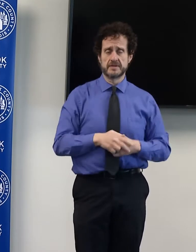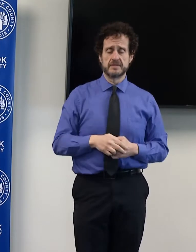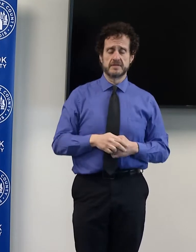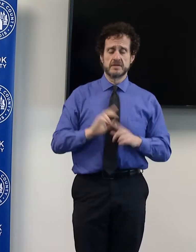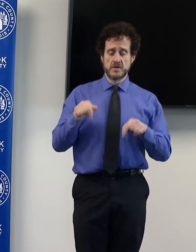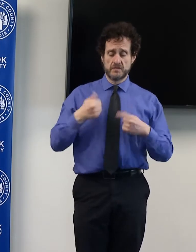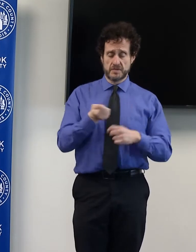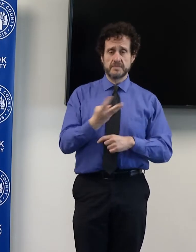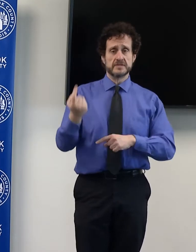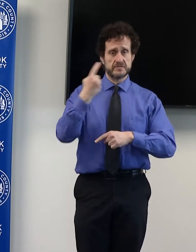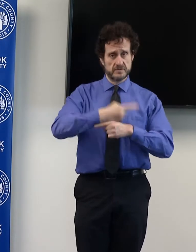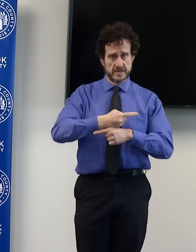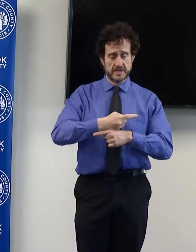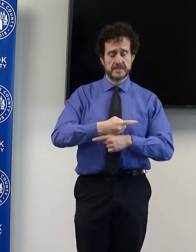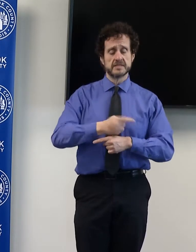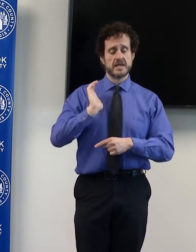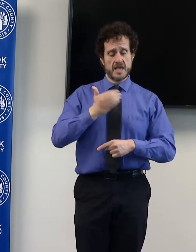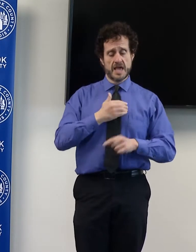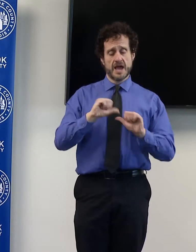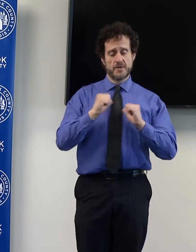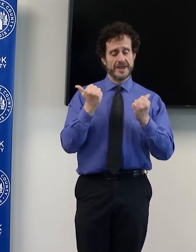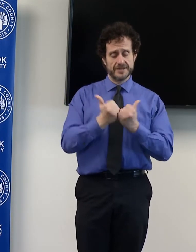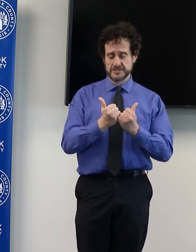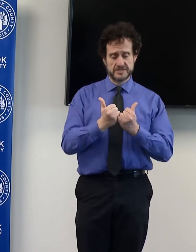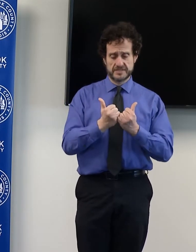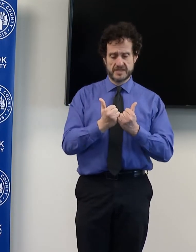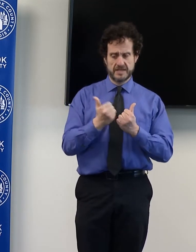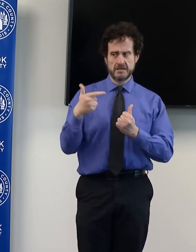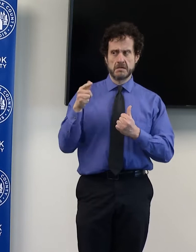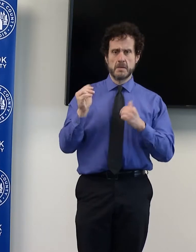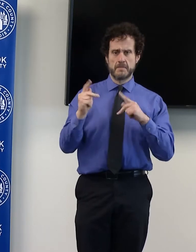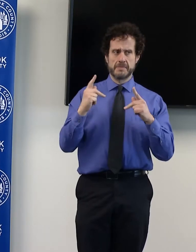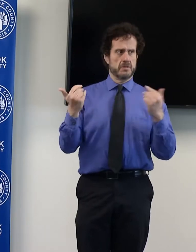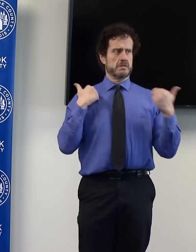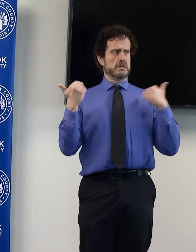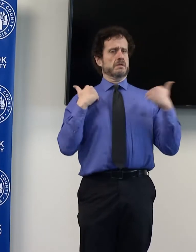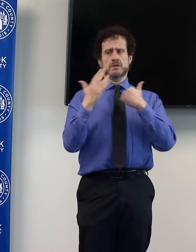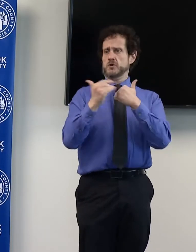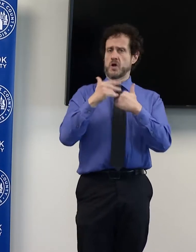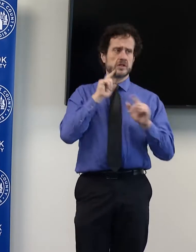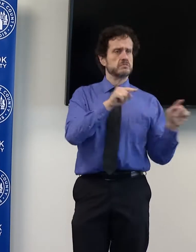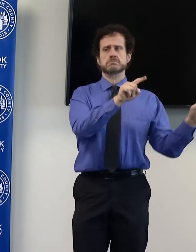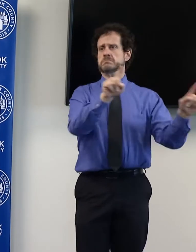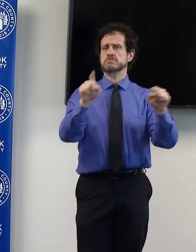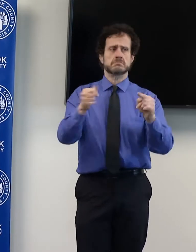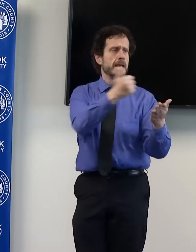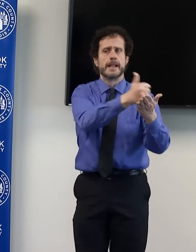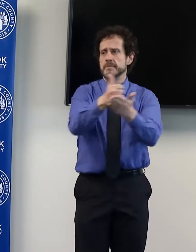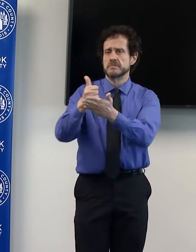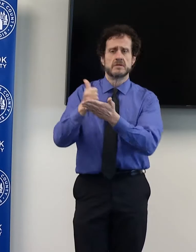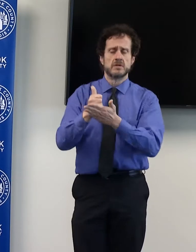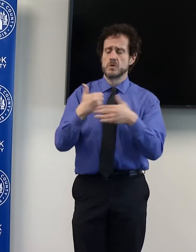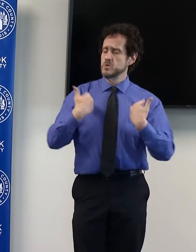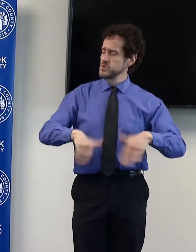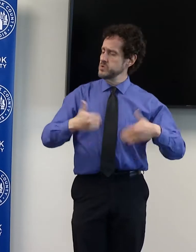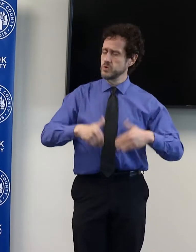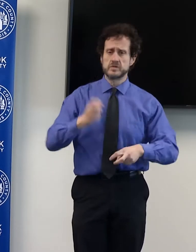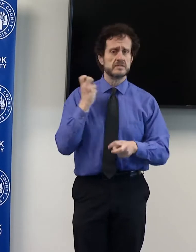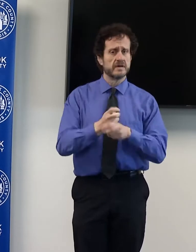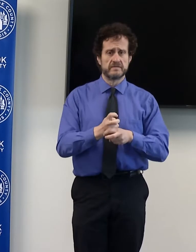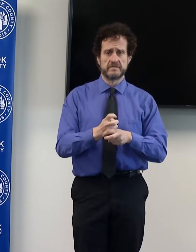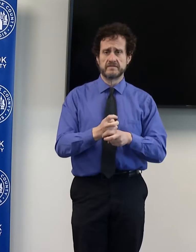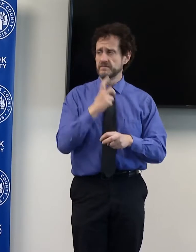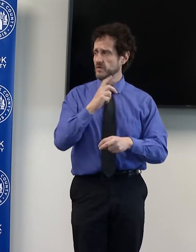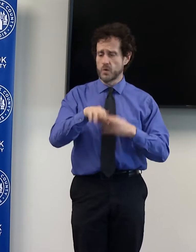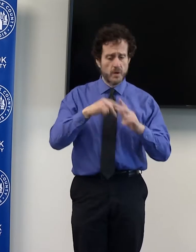agencies, we have been called everywhere to do virtually everything. And it's been very, very difficult. It's been difficult for